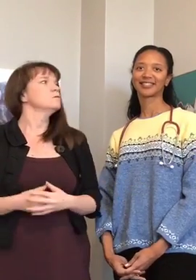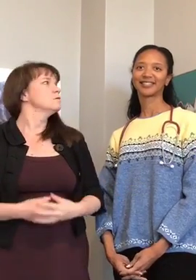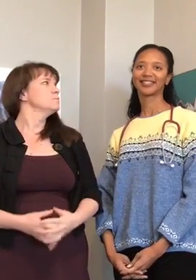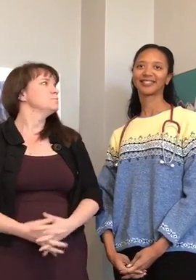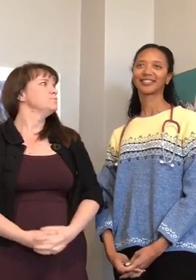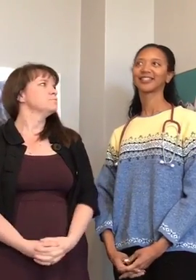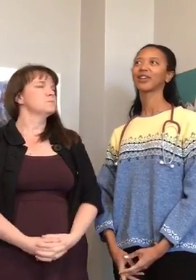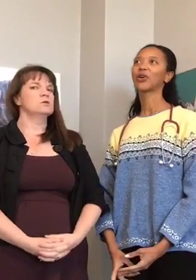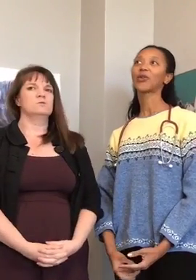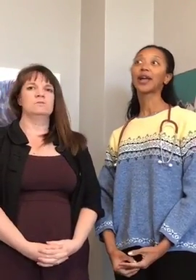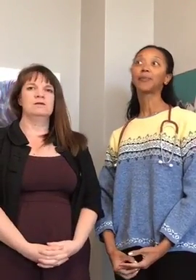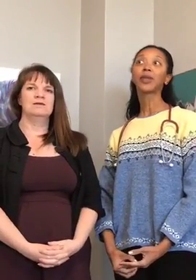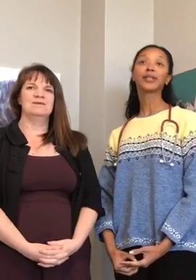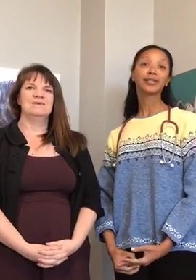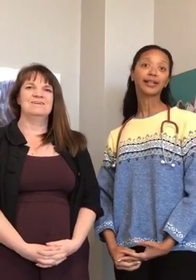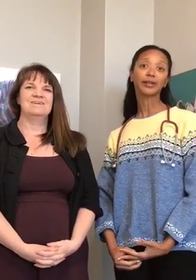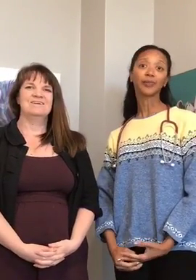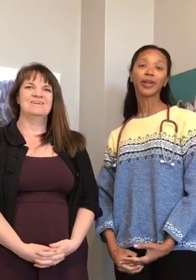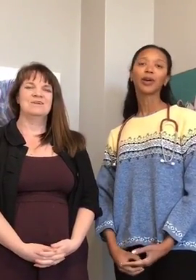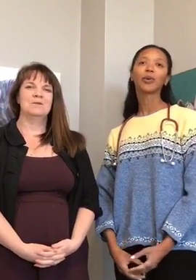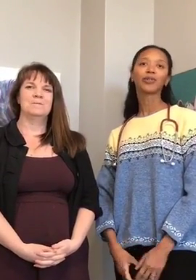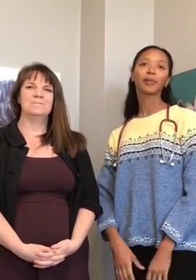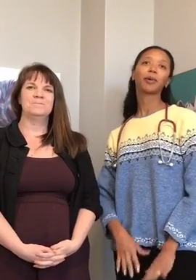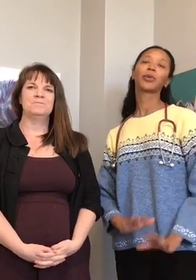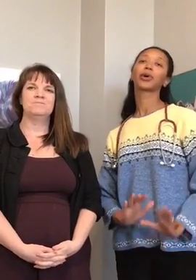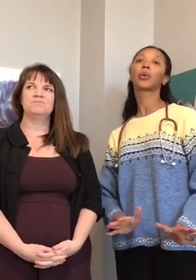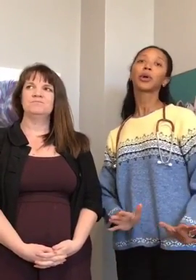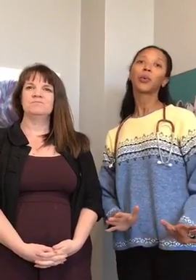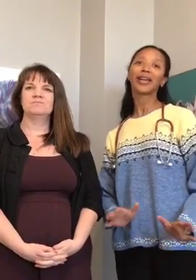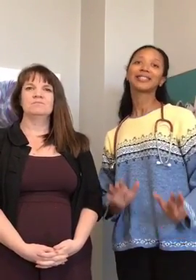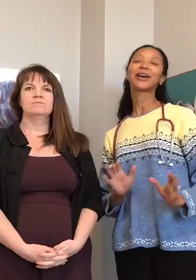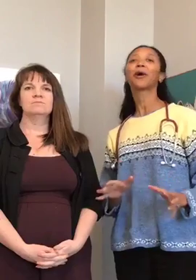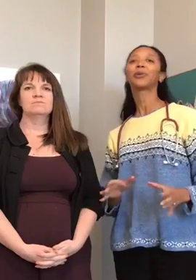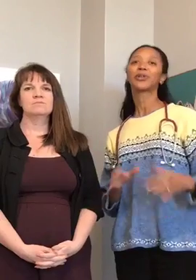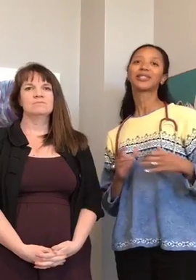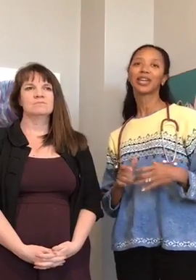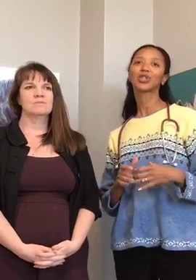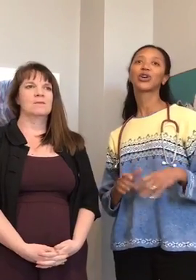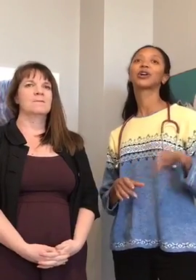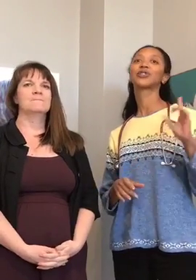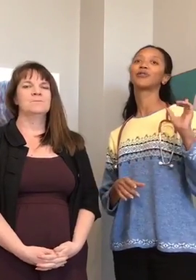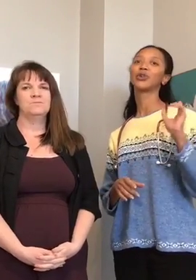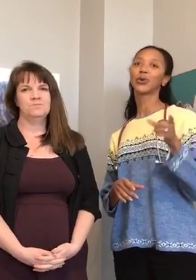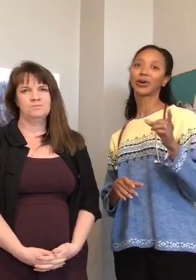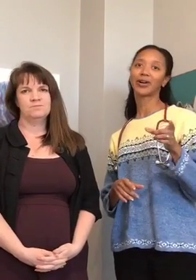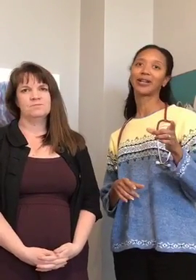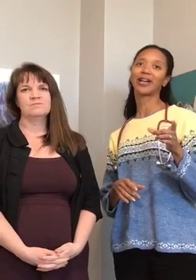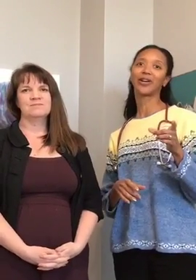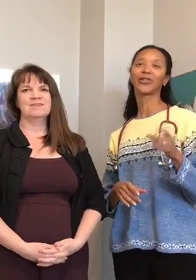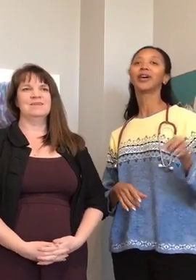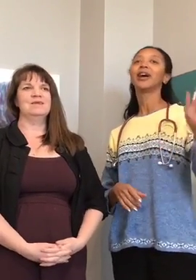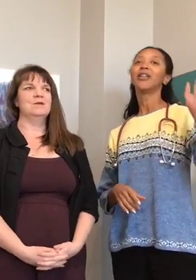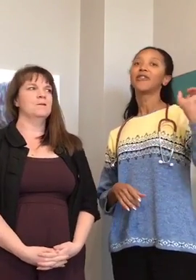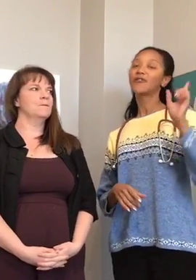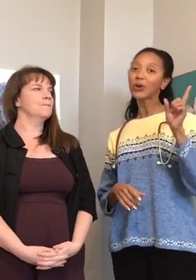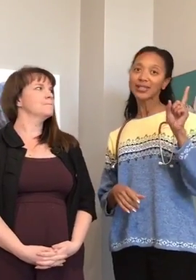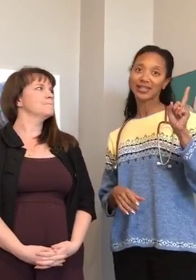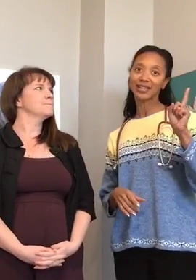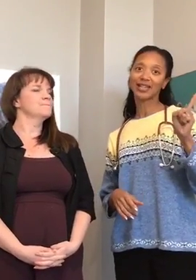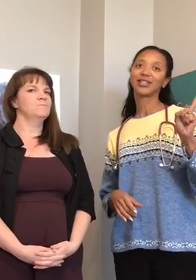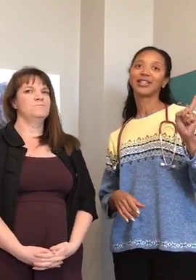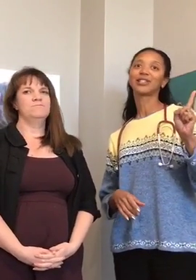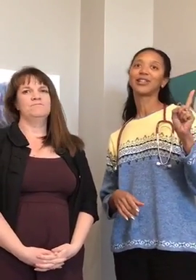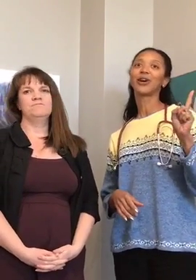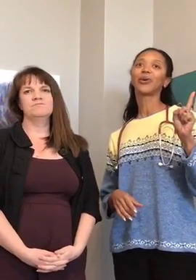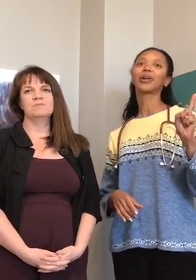genders. All right, so we've come up with a quick way to help you to take charge of your heart health. The first